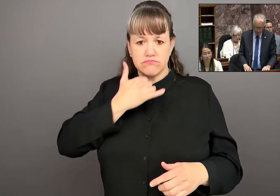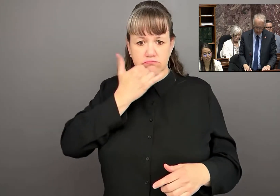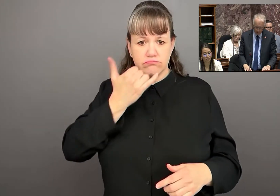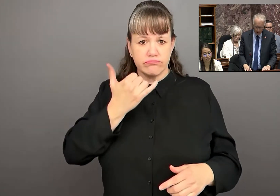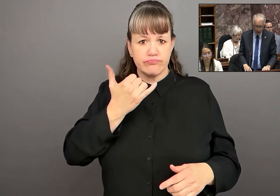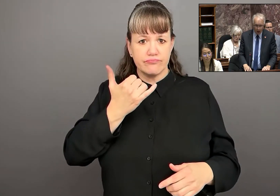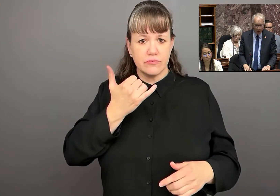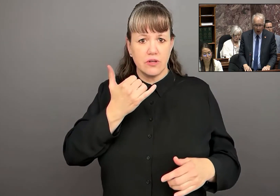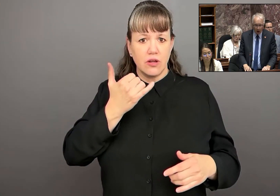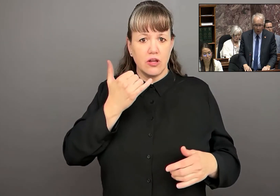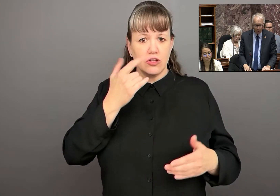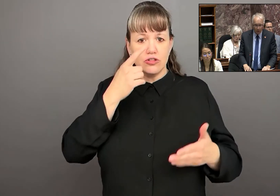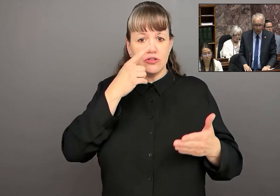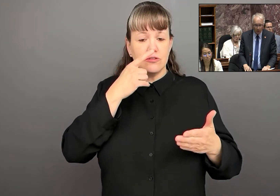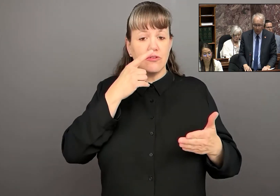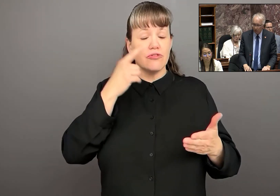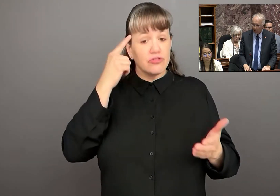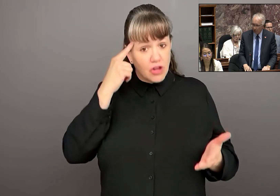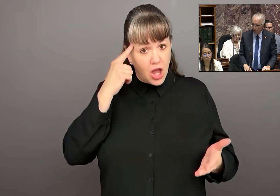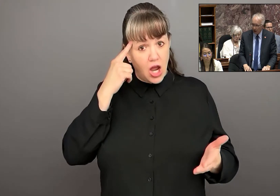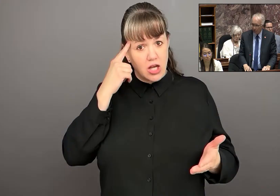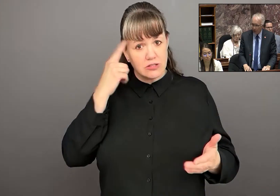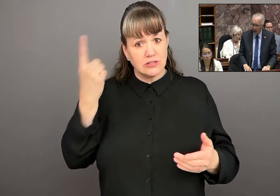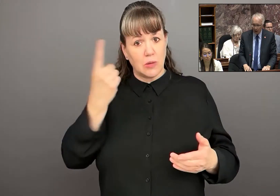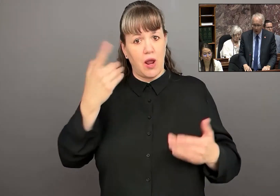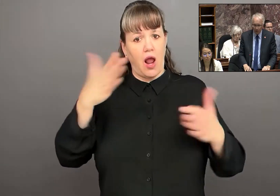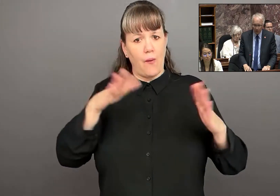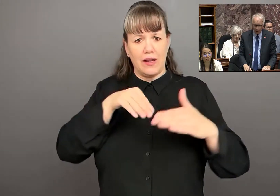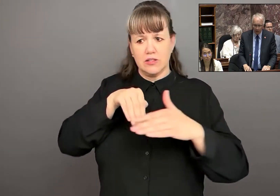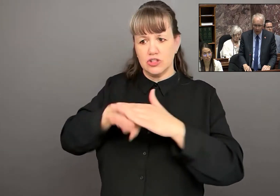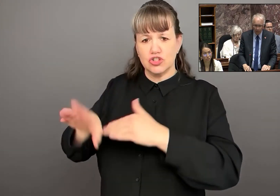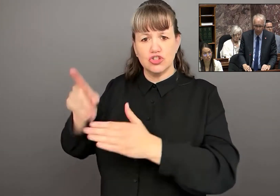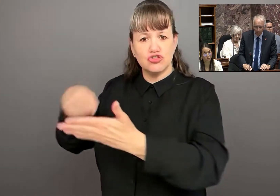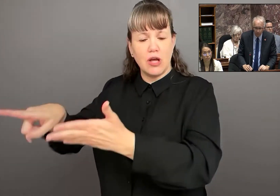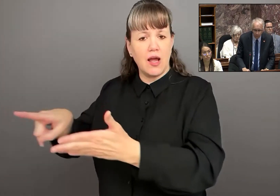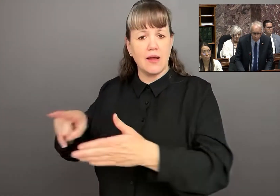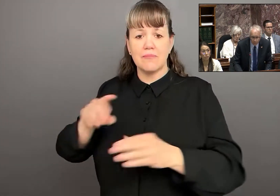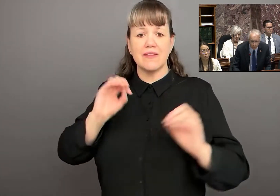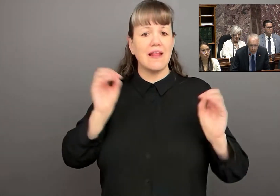happened. How did this government allow this to happen?